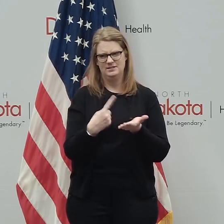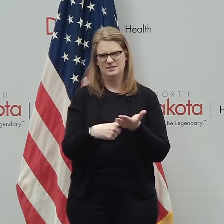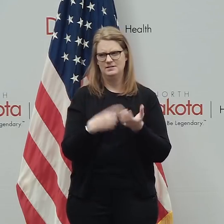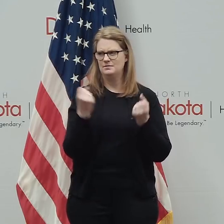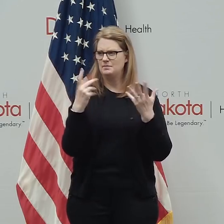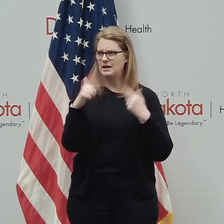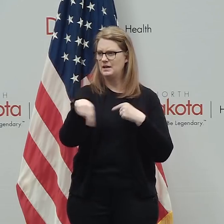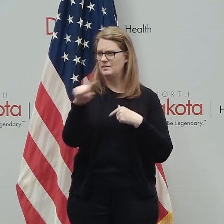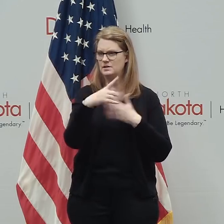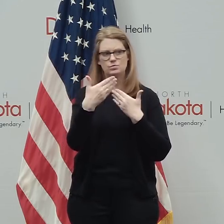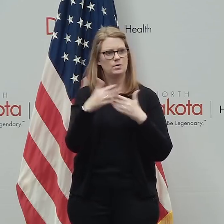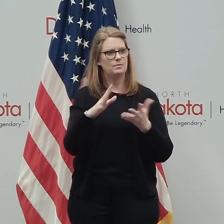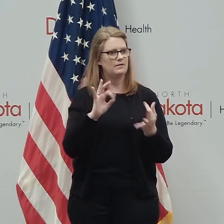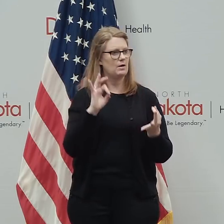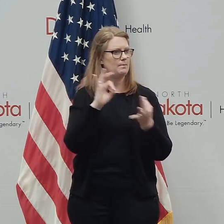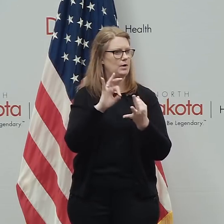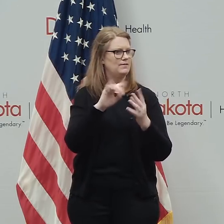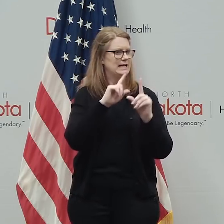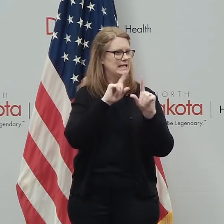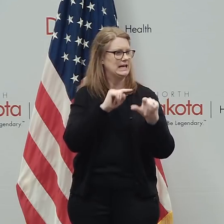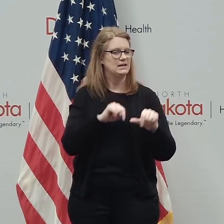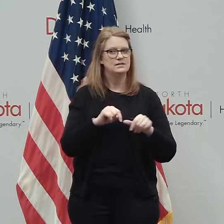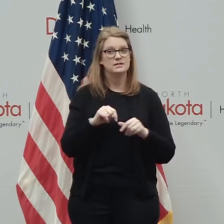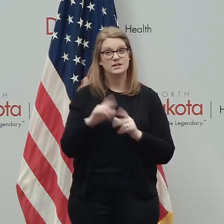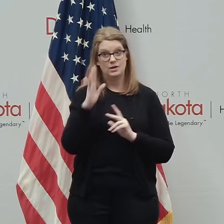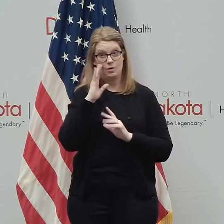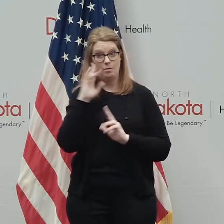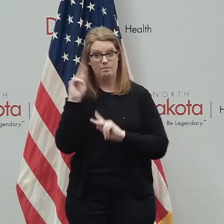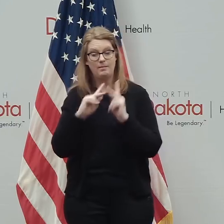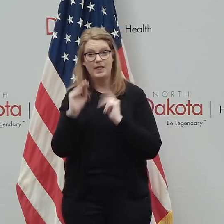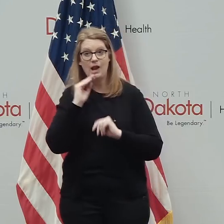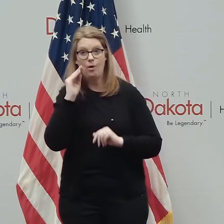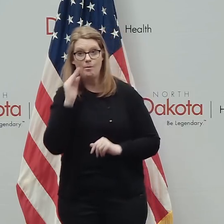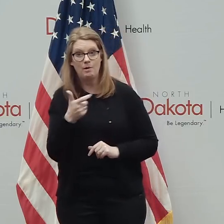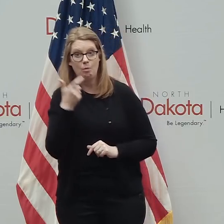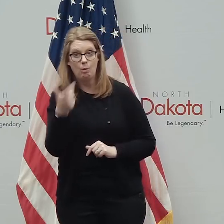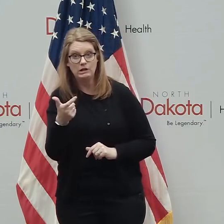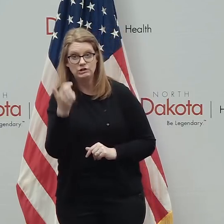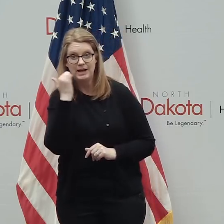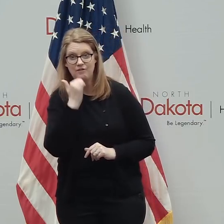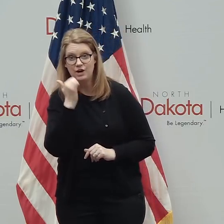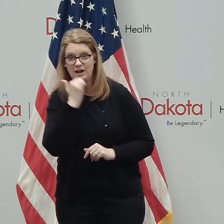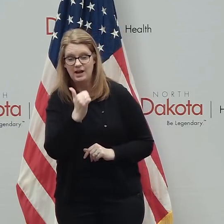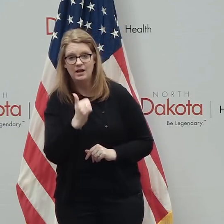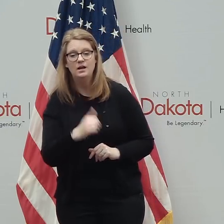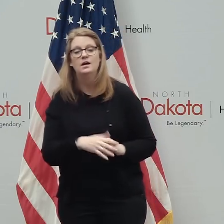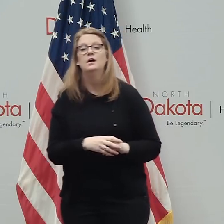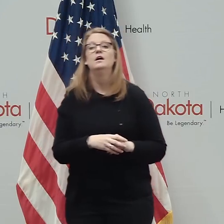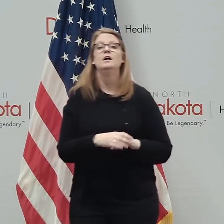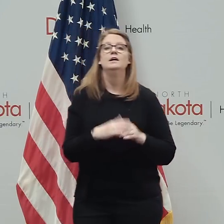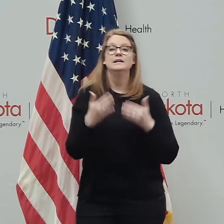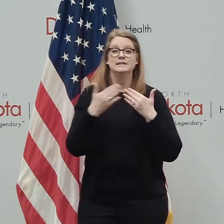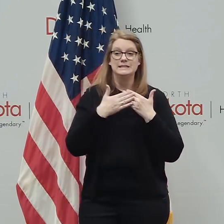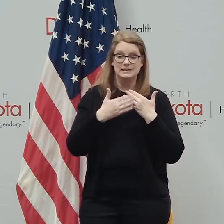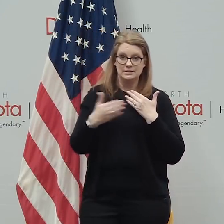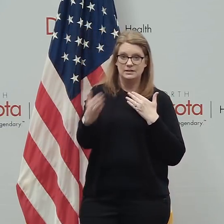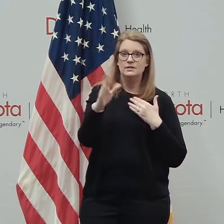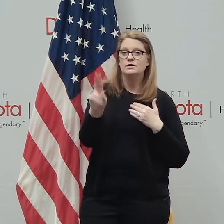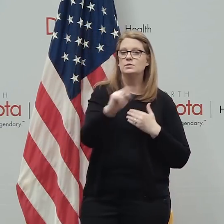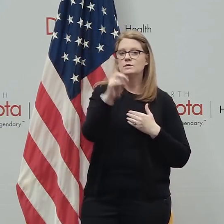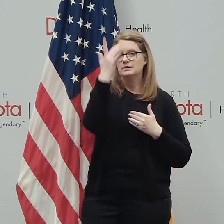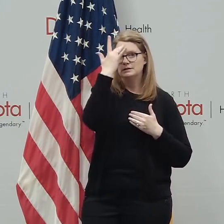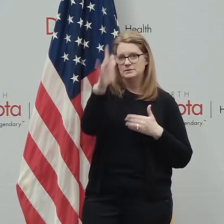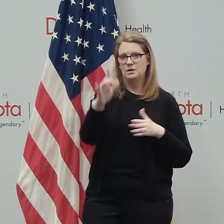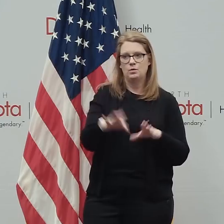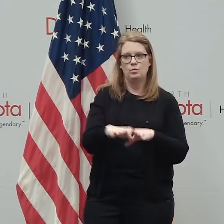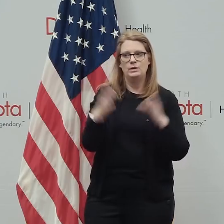room have had perfect attendance. I'm sure we have people at home that have had perfect attendance. As we move further into North Dakota Smart Restart